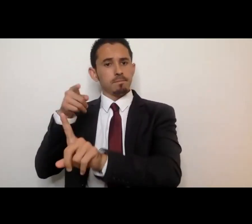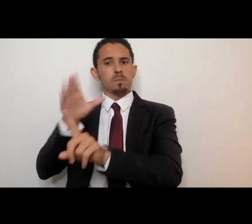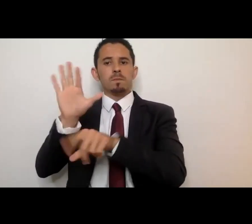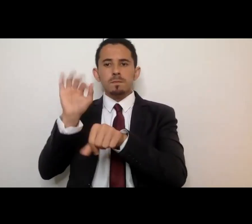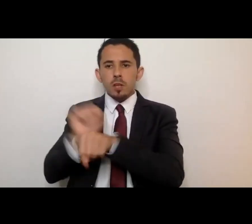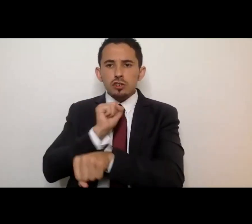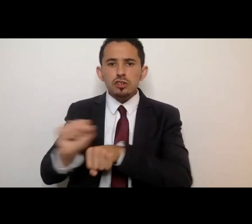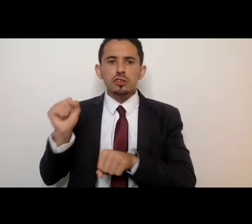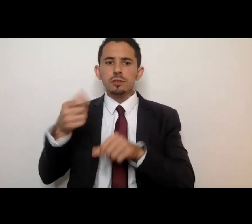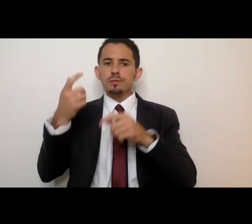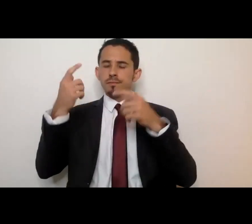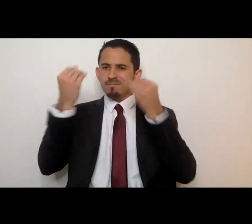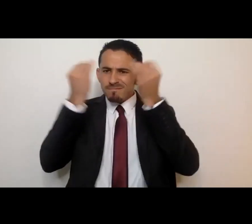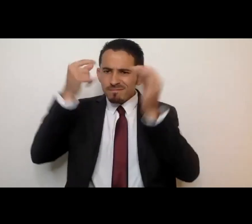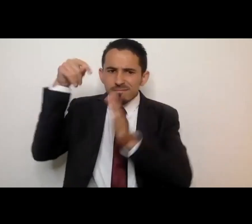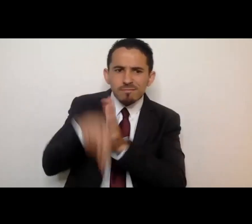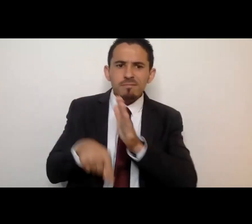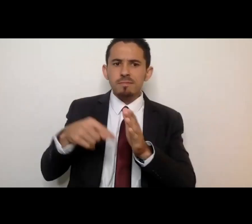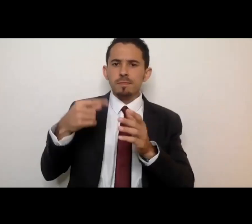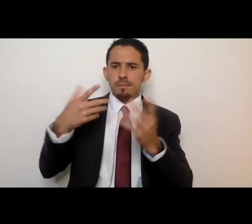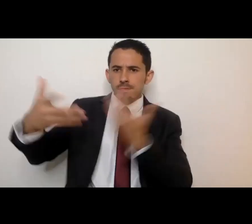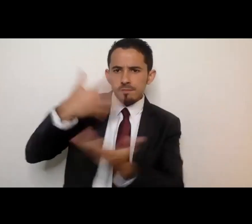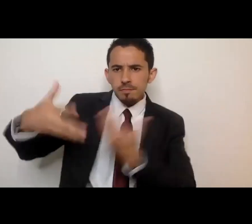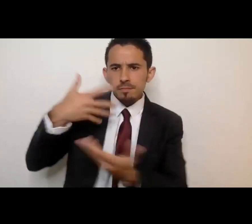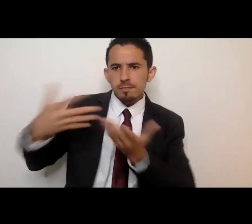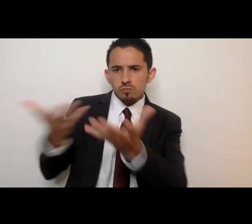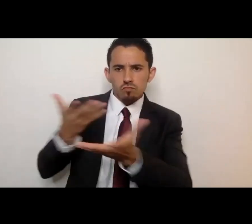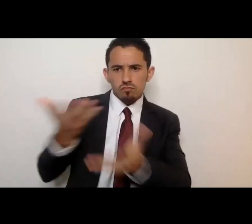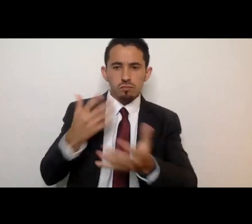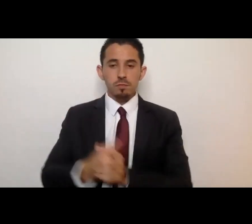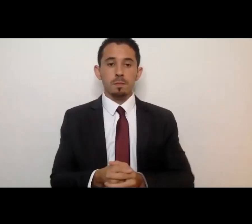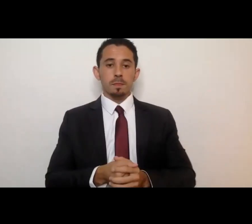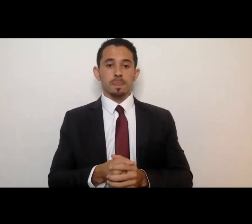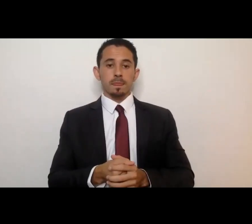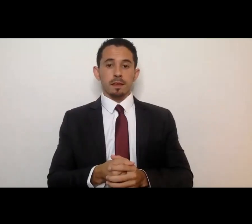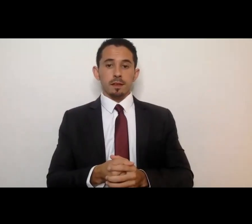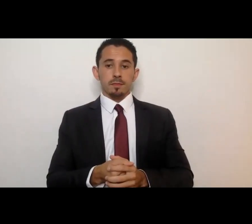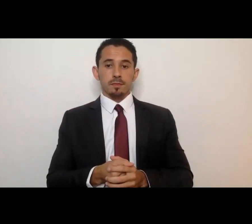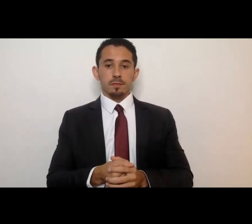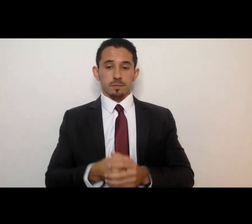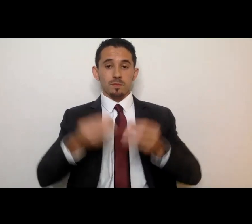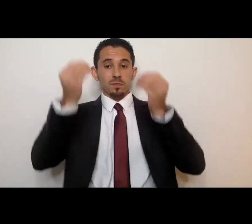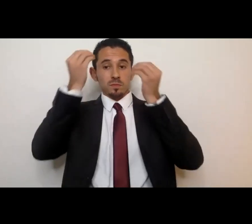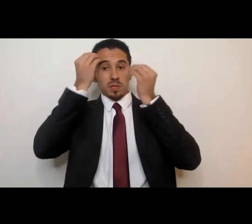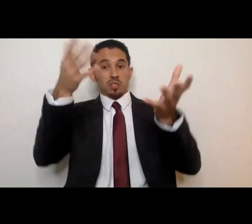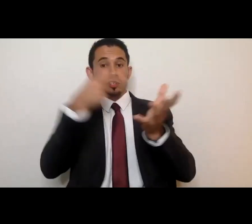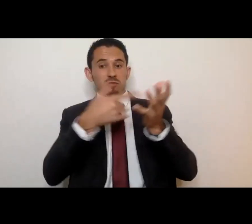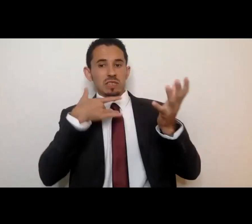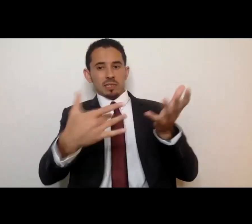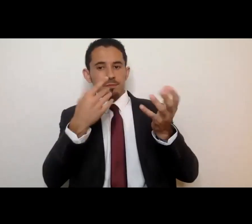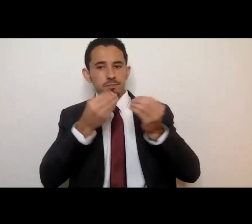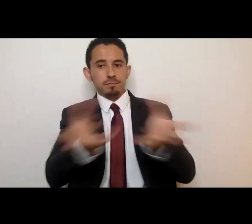the task-based approach, which is focusing on function in an interactive approach.